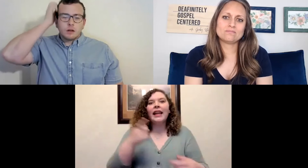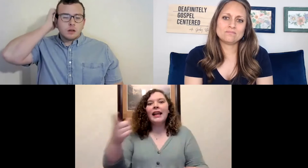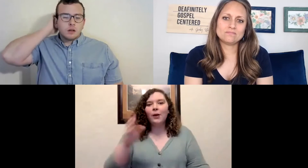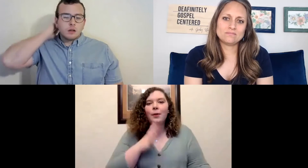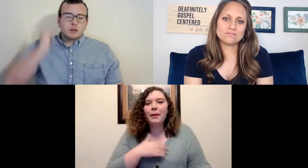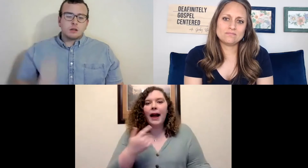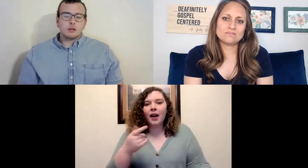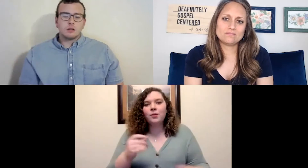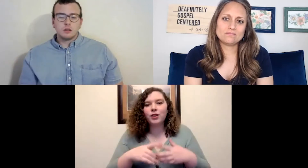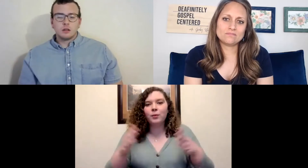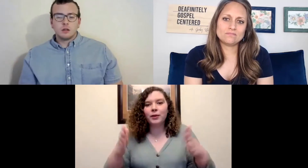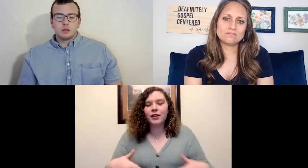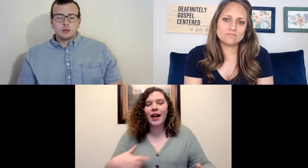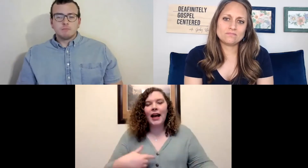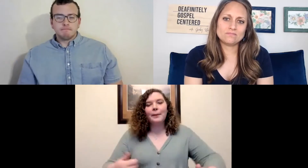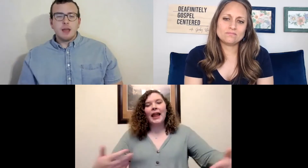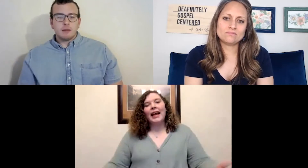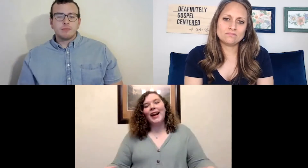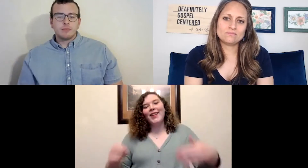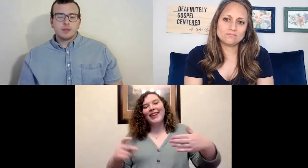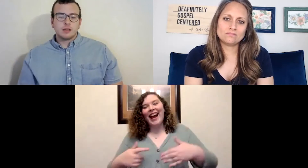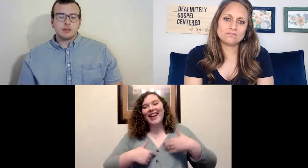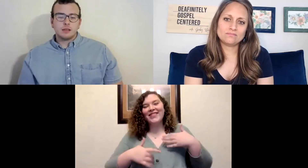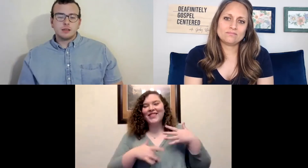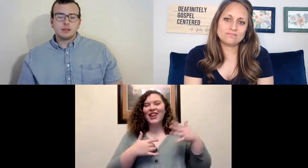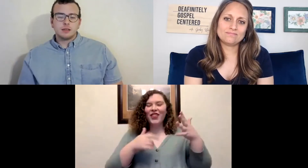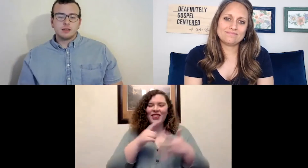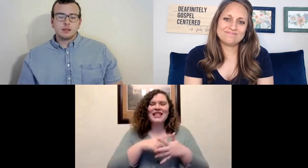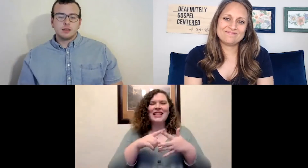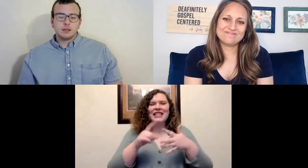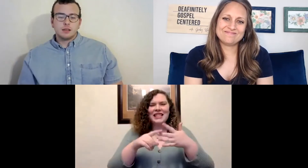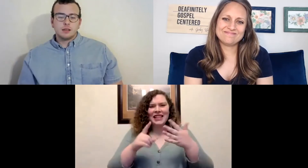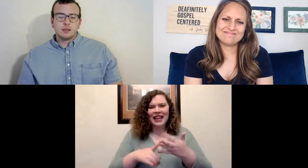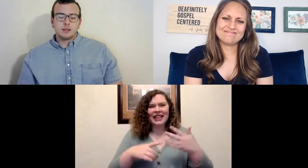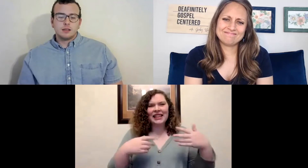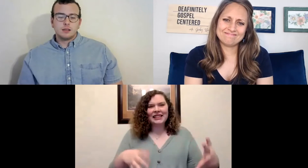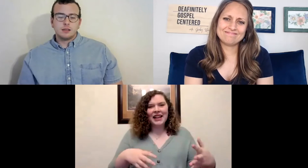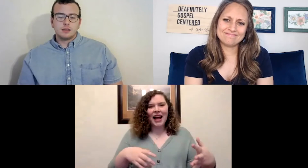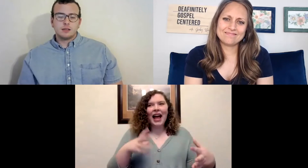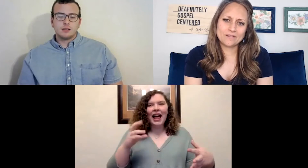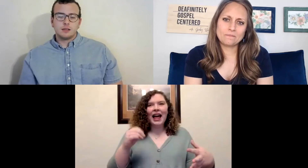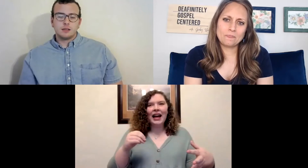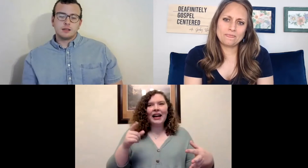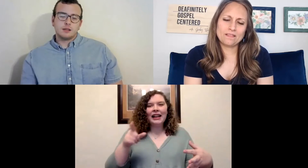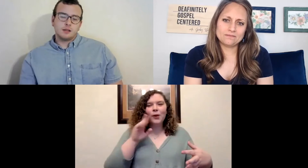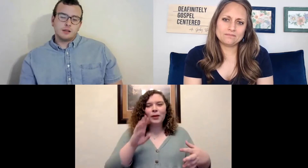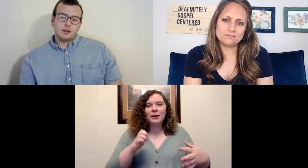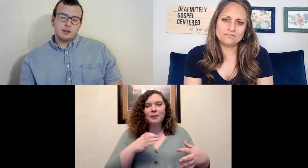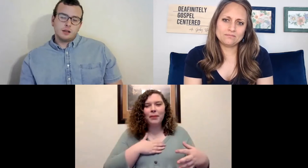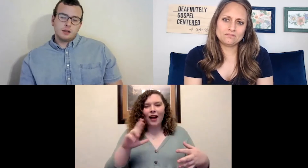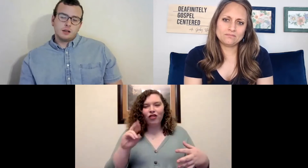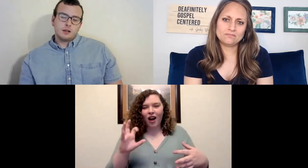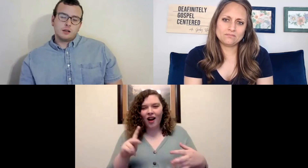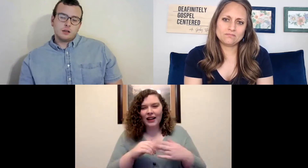yet. So what I'll do is I see Dakota as my go-to person, and I'll say, okay, I'm feeling such and